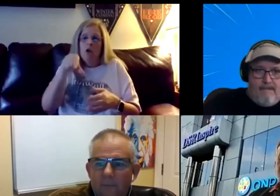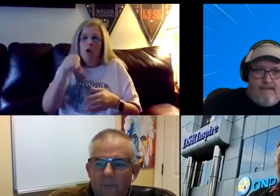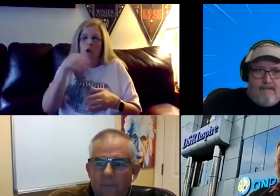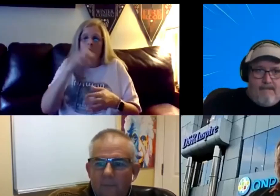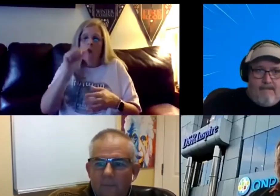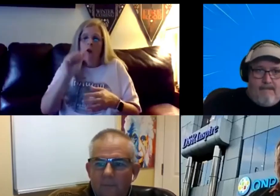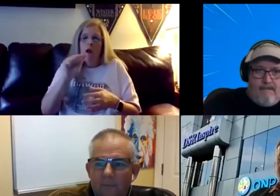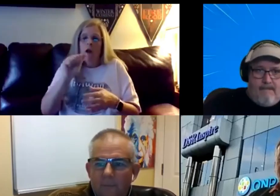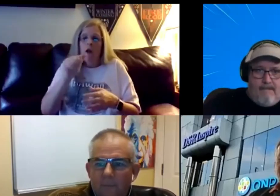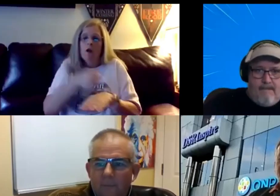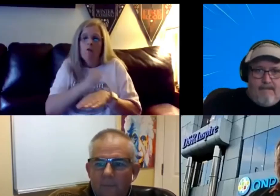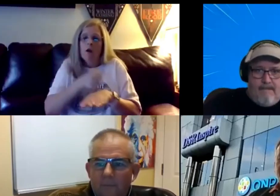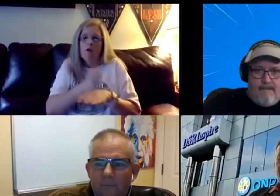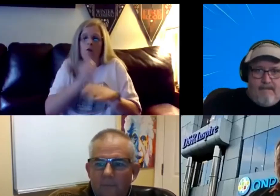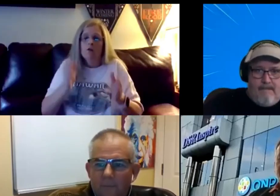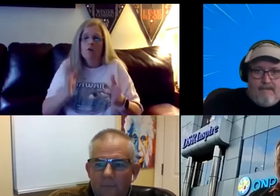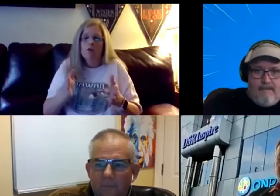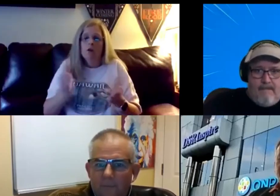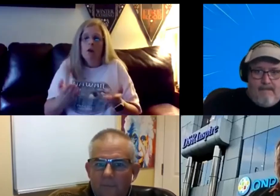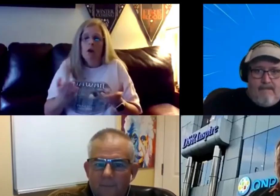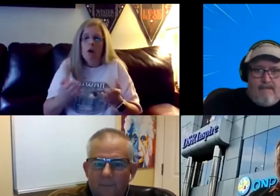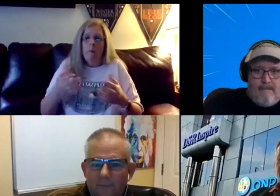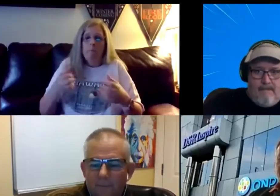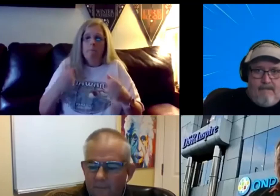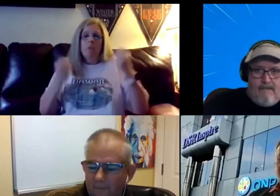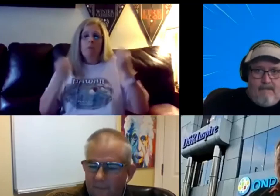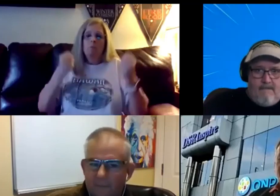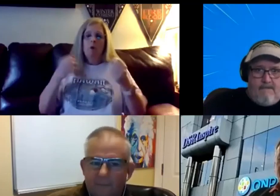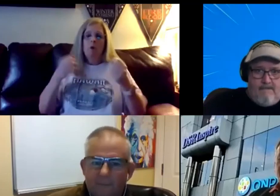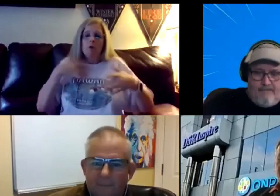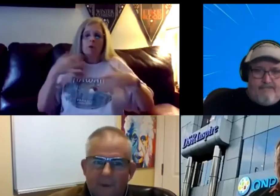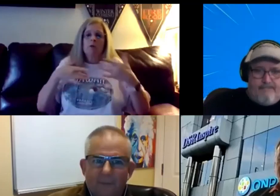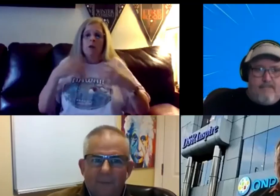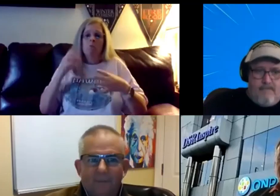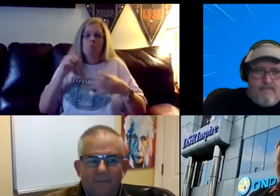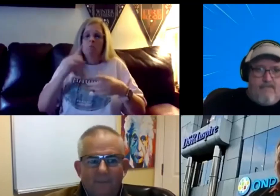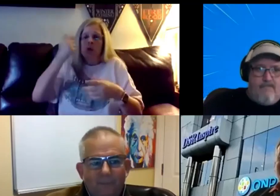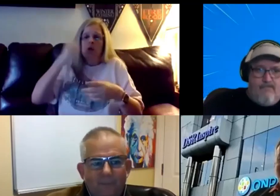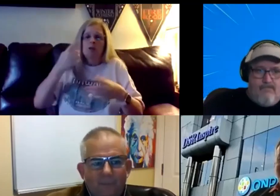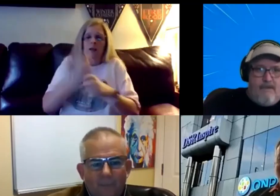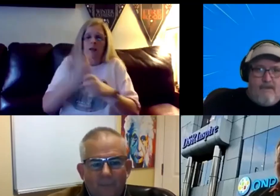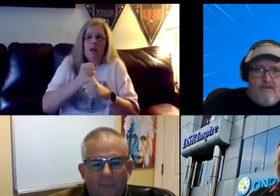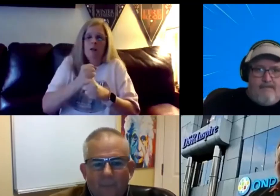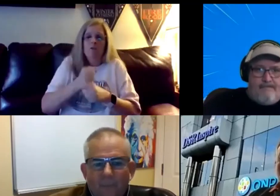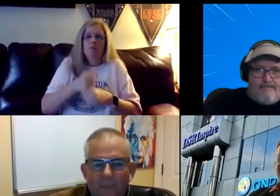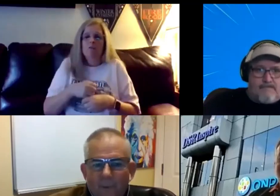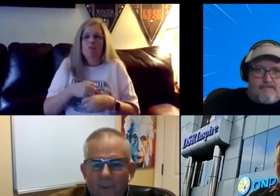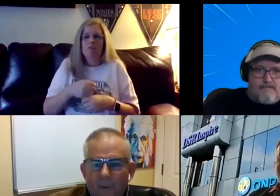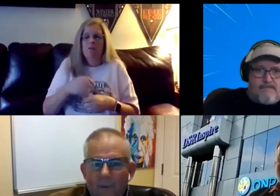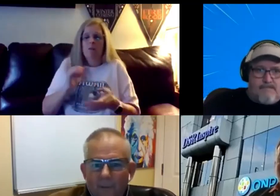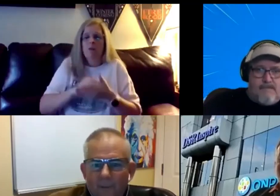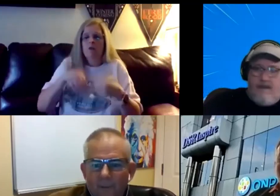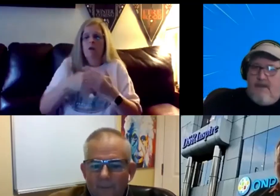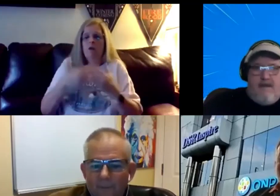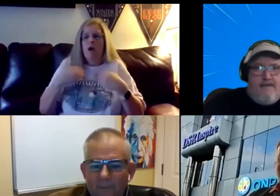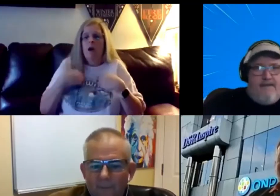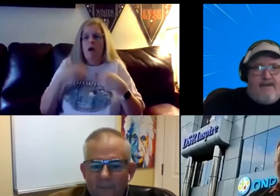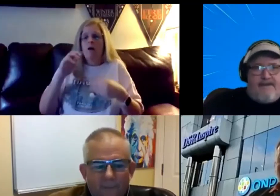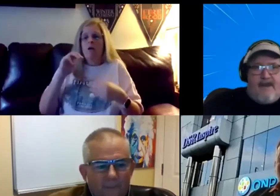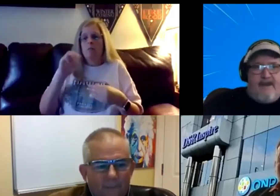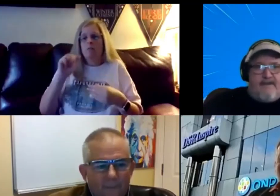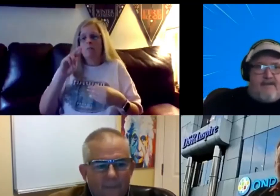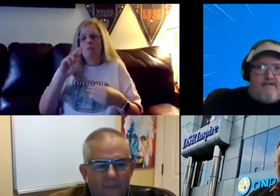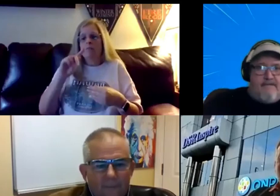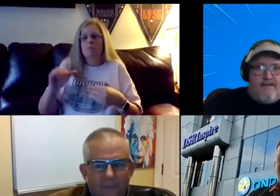lot of founders that are just so pumped up and excited because they get it, okay? And so that's all I have, Marty. Thank you